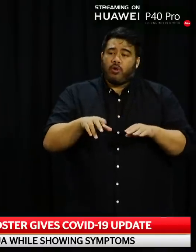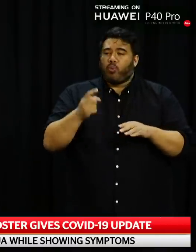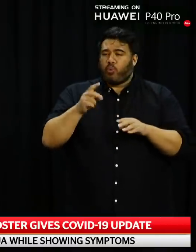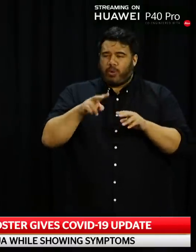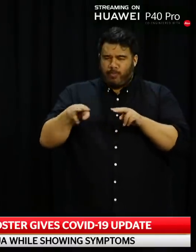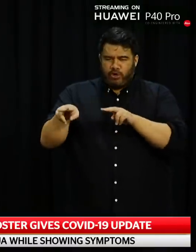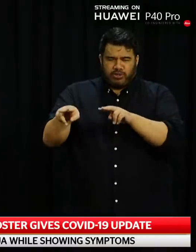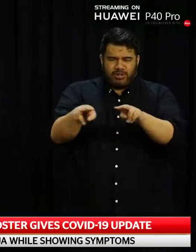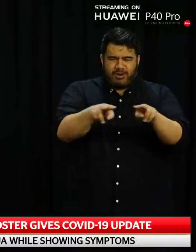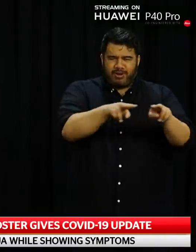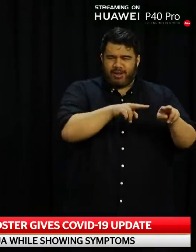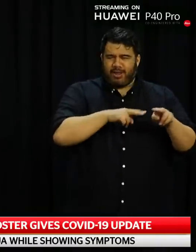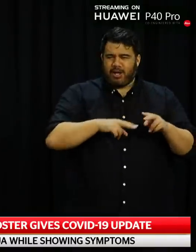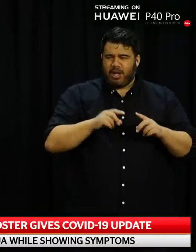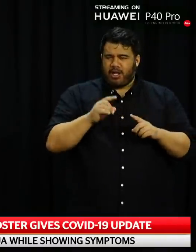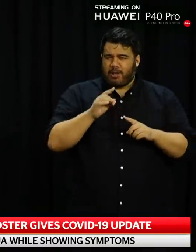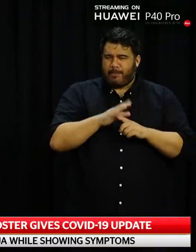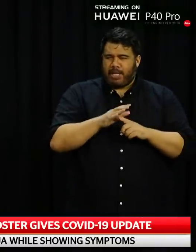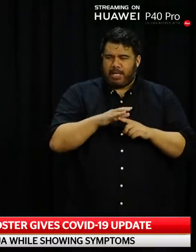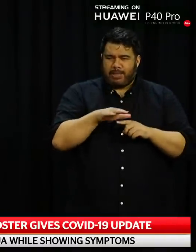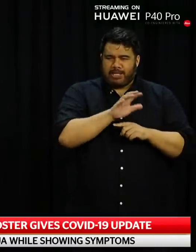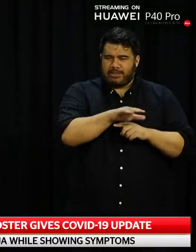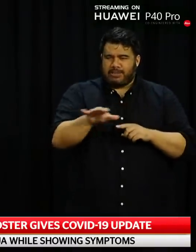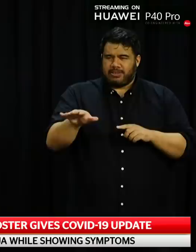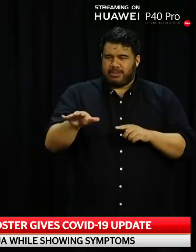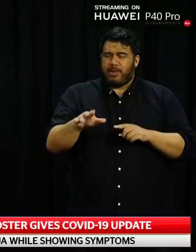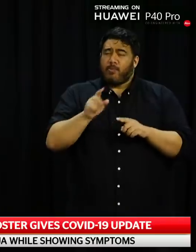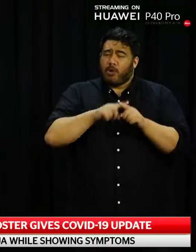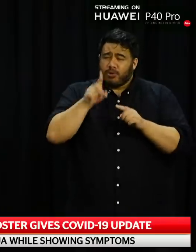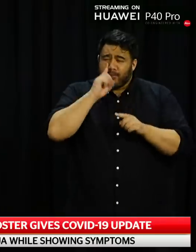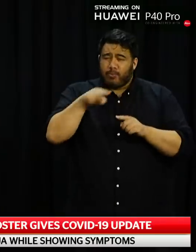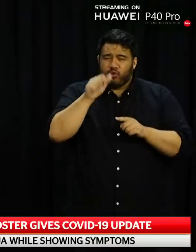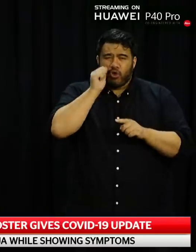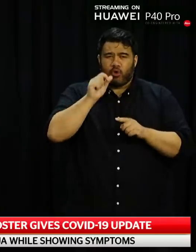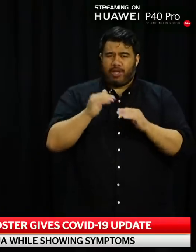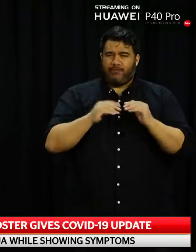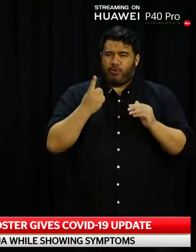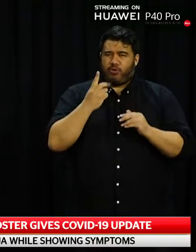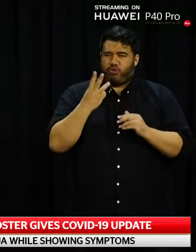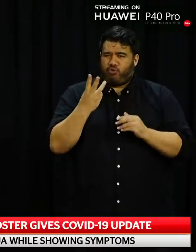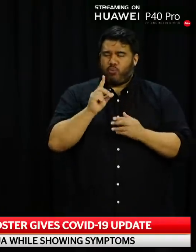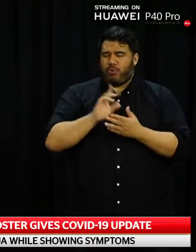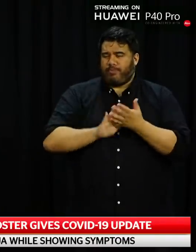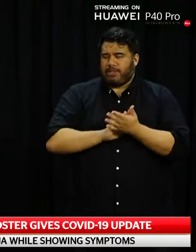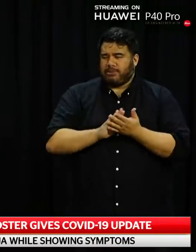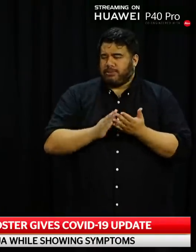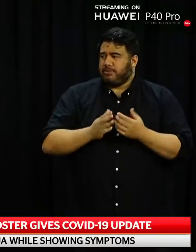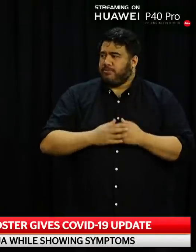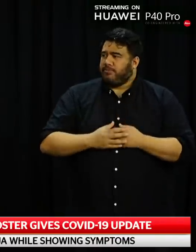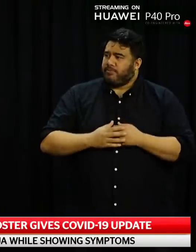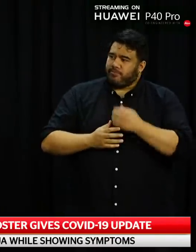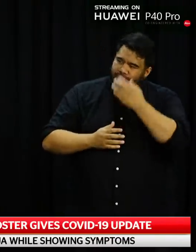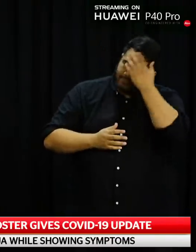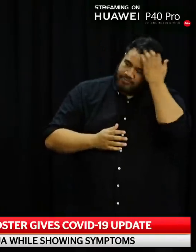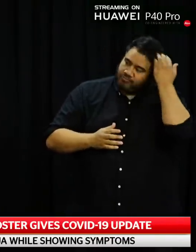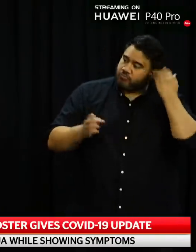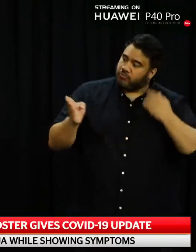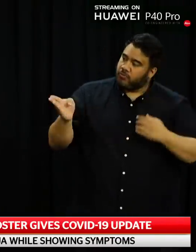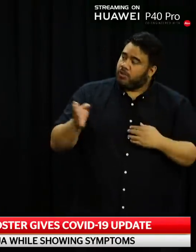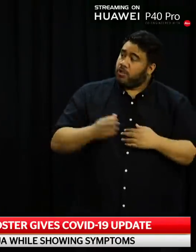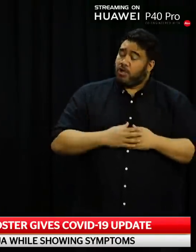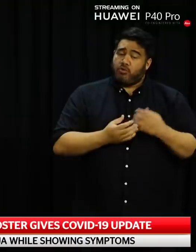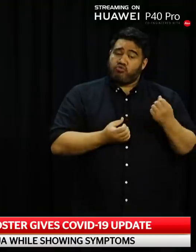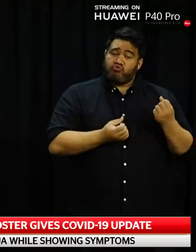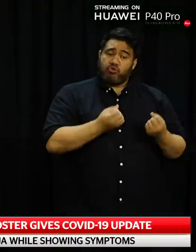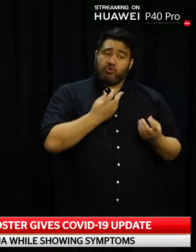routine of what's allowed at this alert level, and I'm sure that will settle pretty quickly. Are you preparing at the moment in case similar measures might be needed in